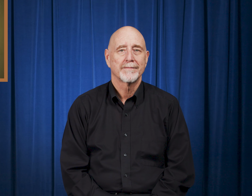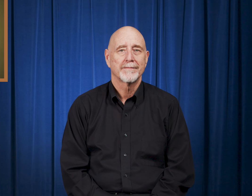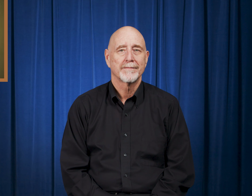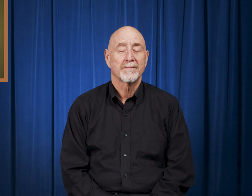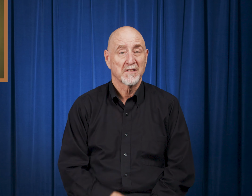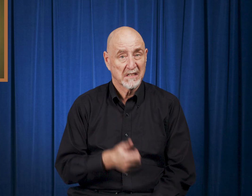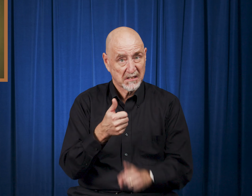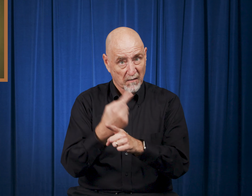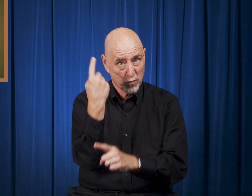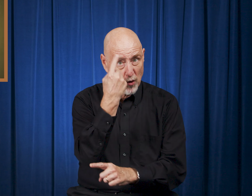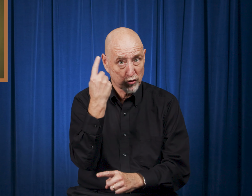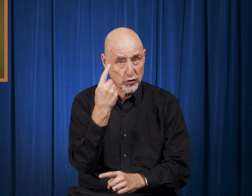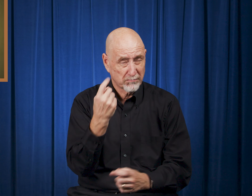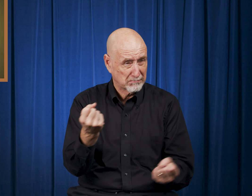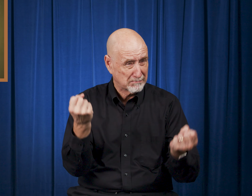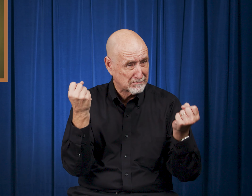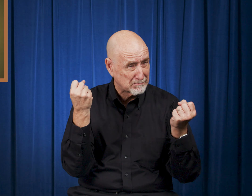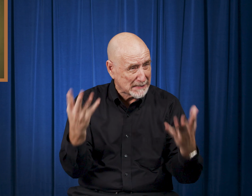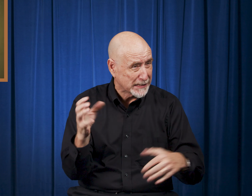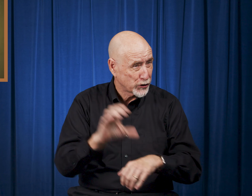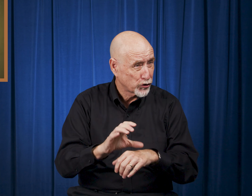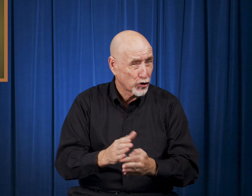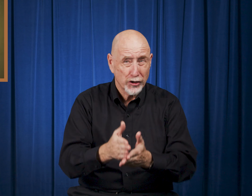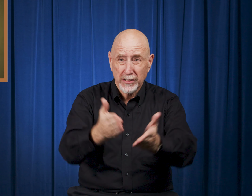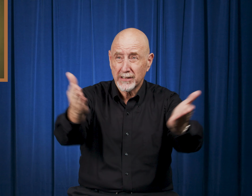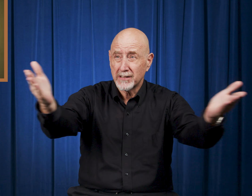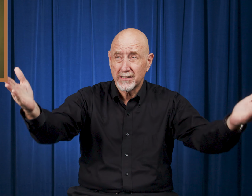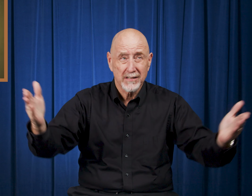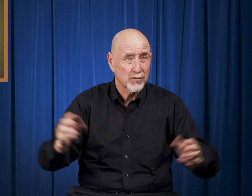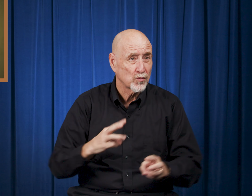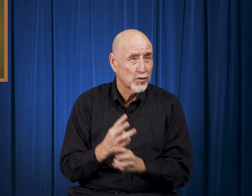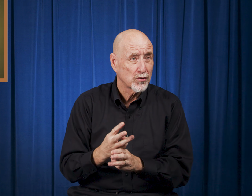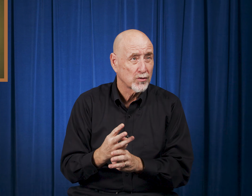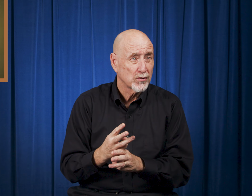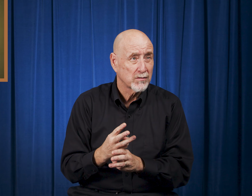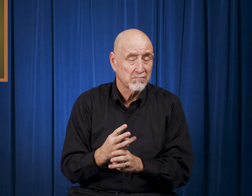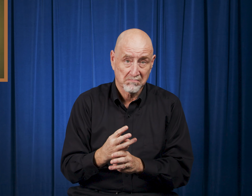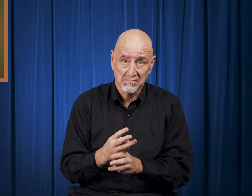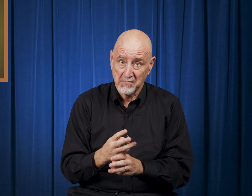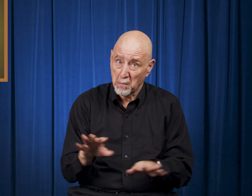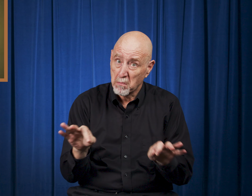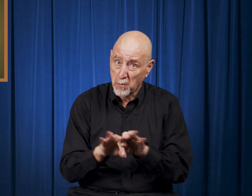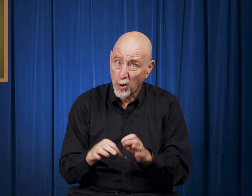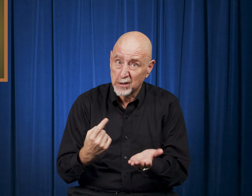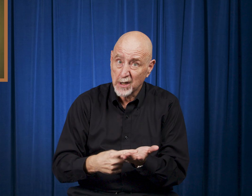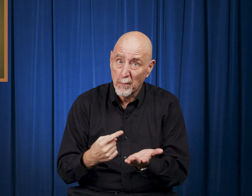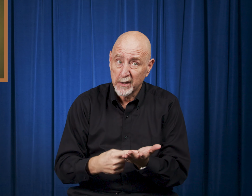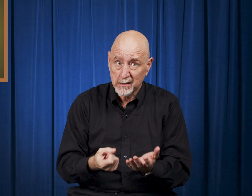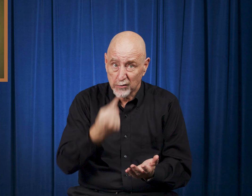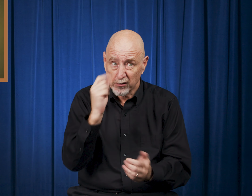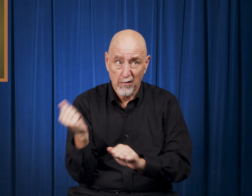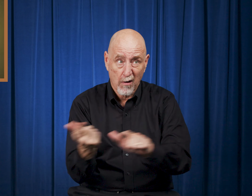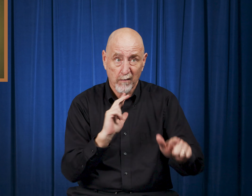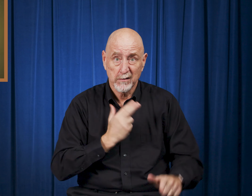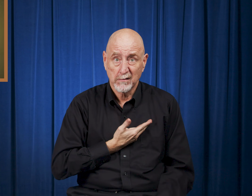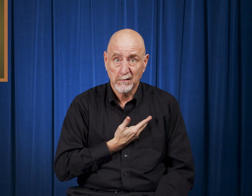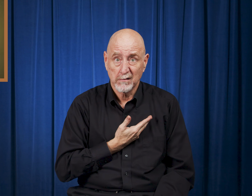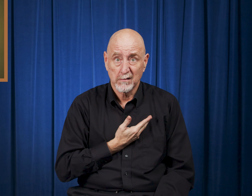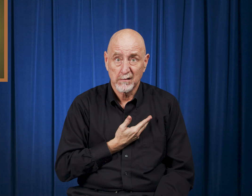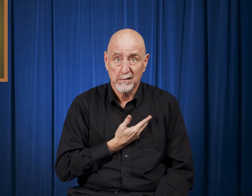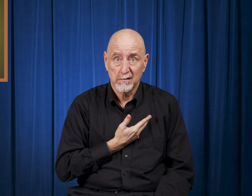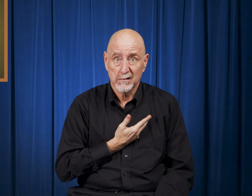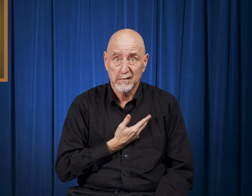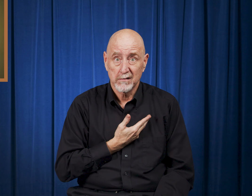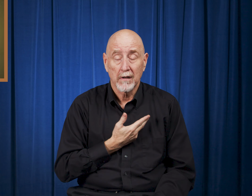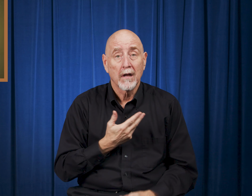Have you ever wondered why there's so many churches in the world today? Well, it's an important topic that we all need to understand. In